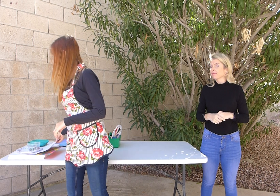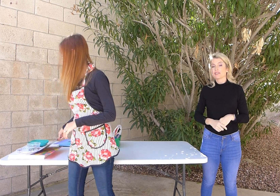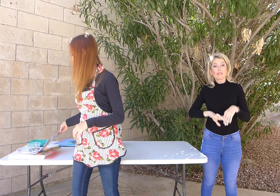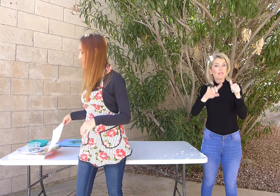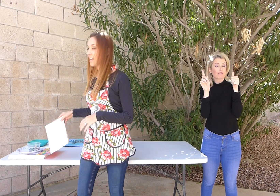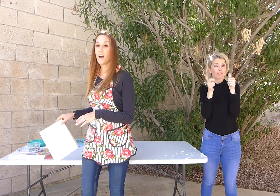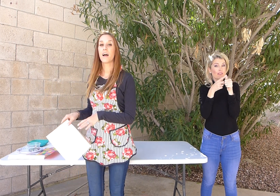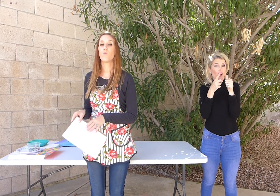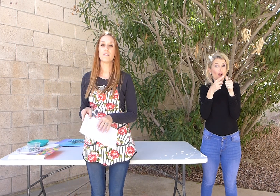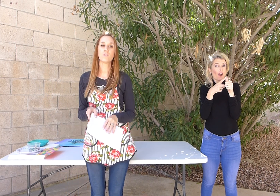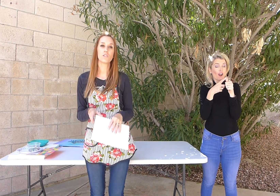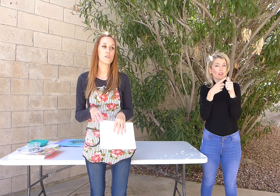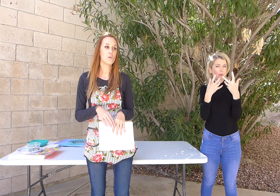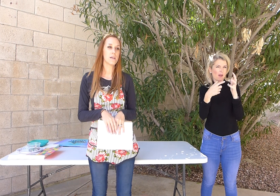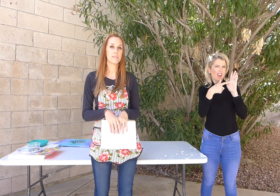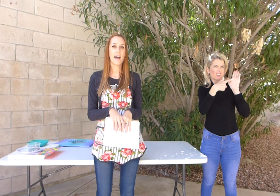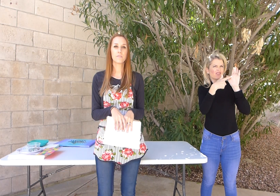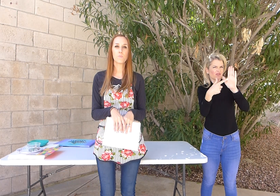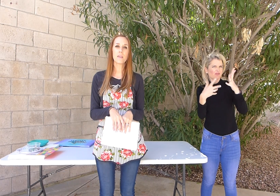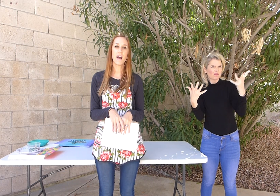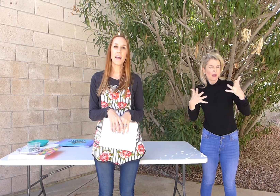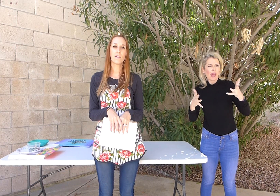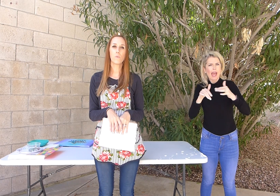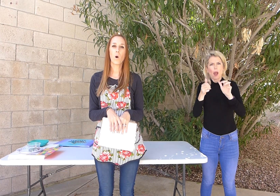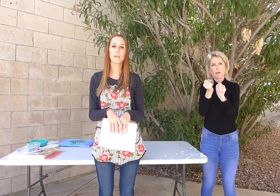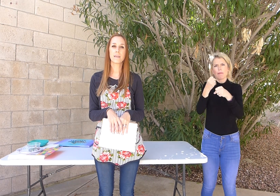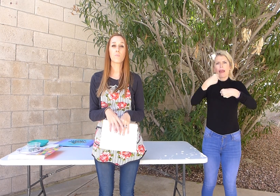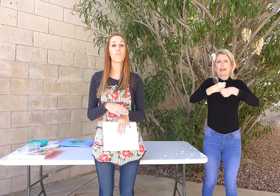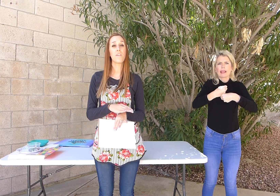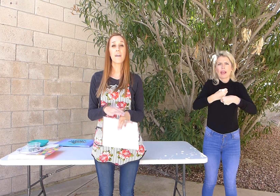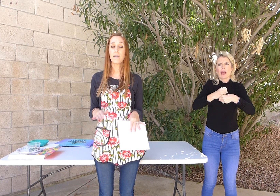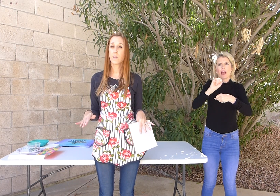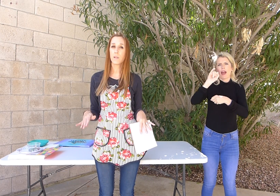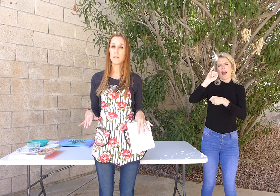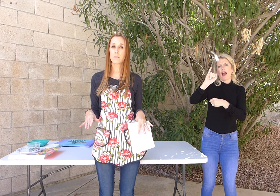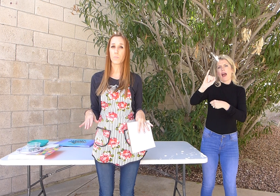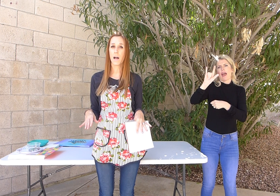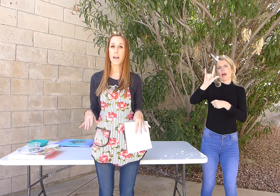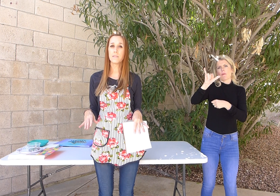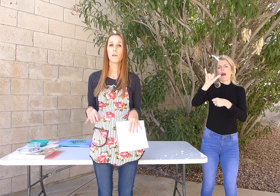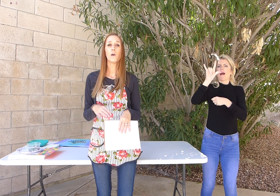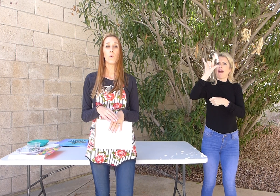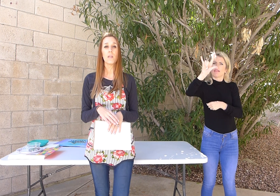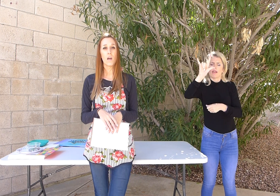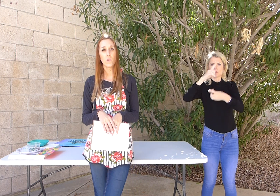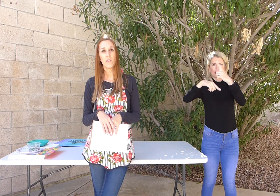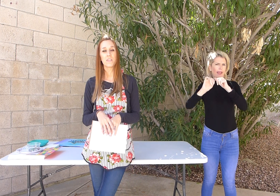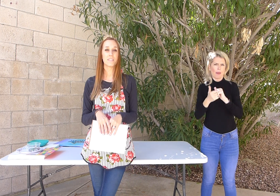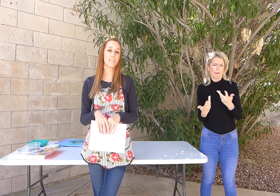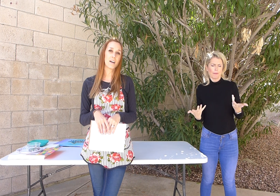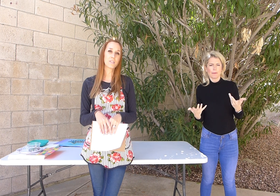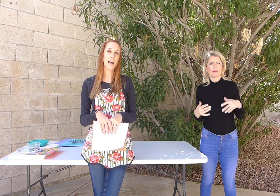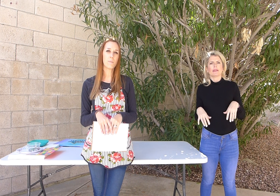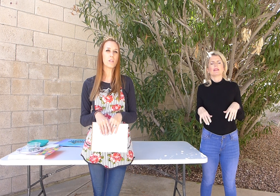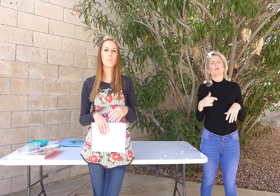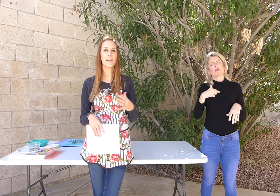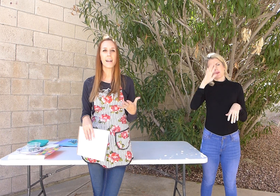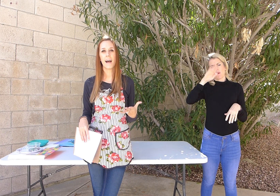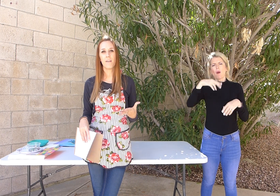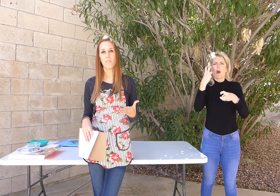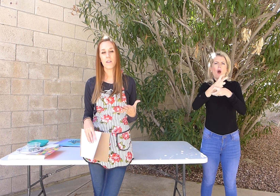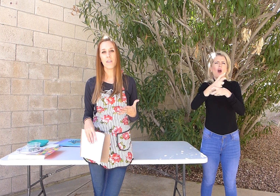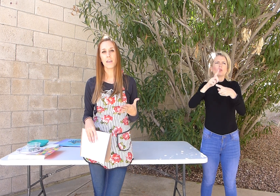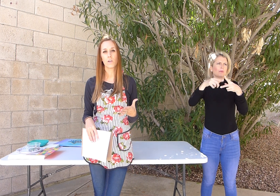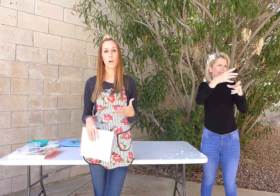The first thing I wanted to show you is how to make the ILY sign with very limited supplies. We know that this is a tough time and you